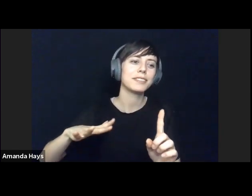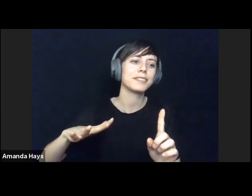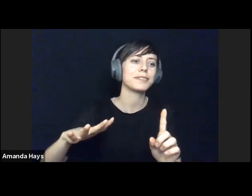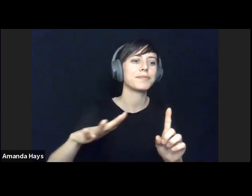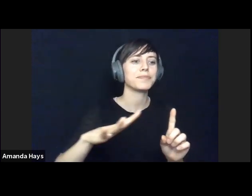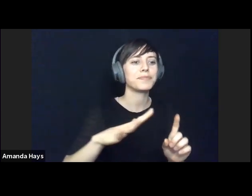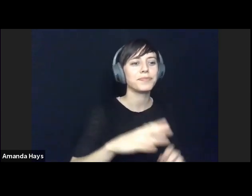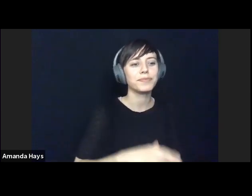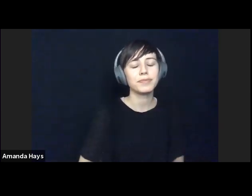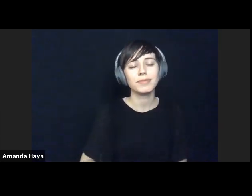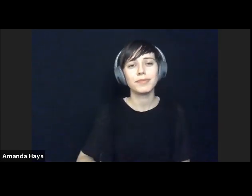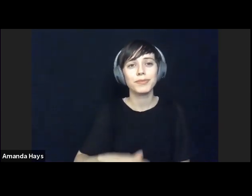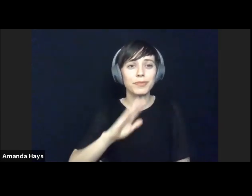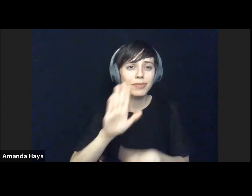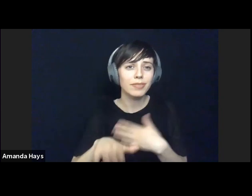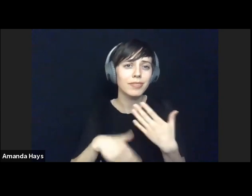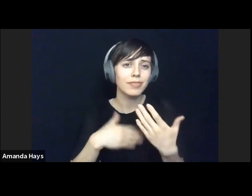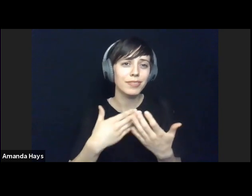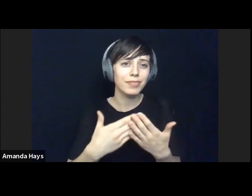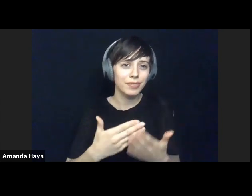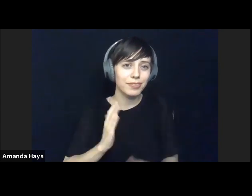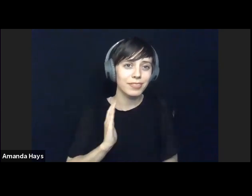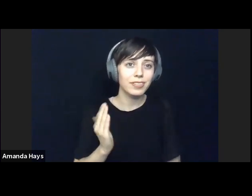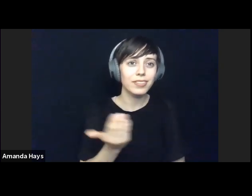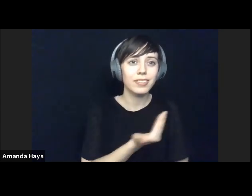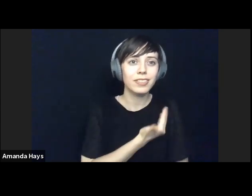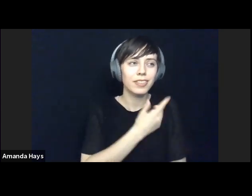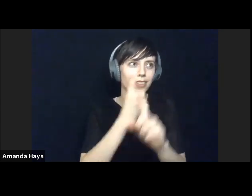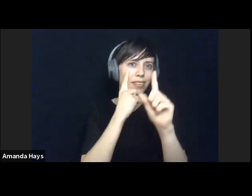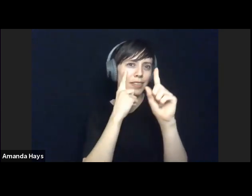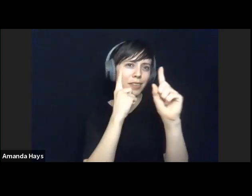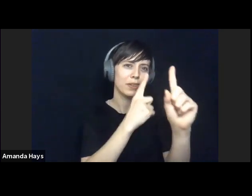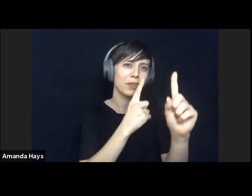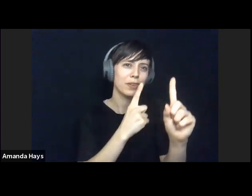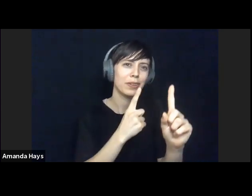Resolutions there, set them broken,